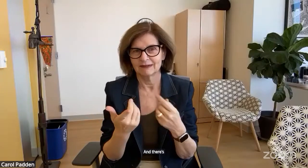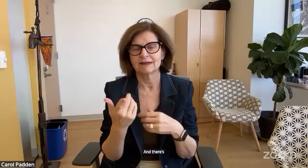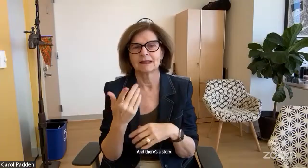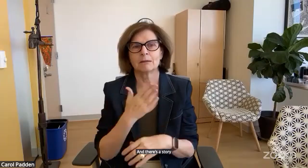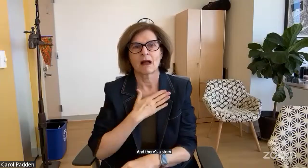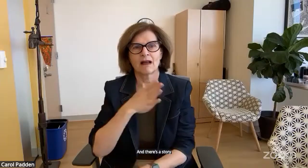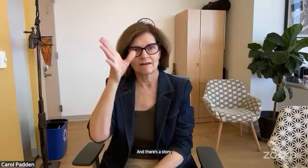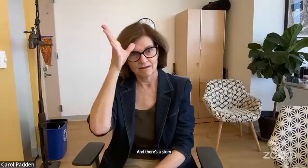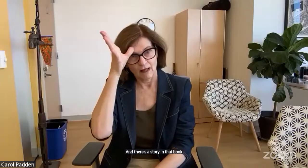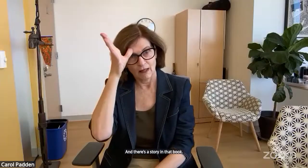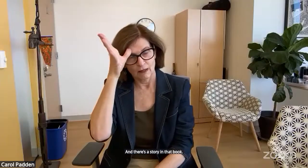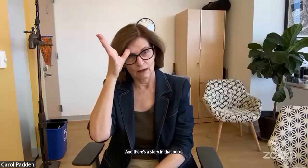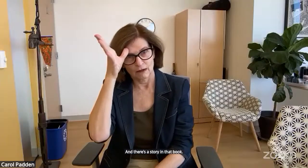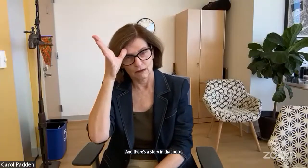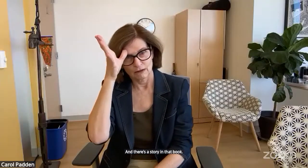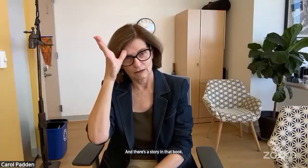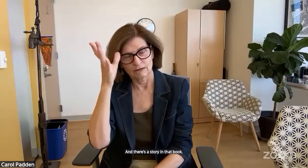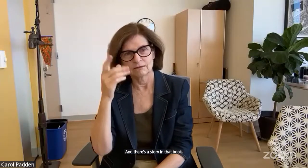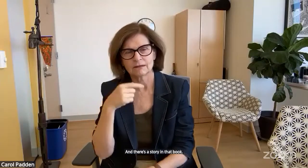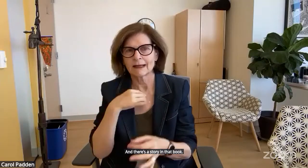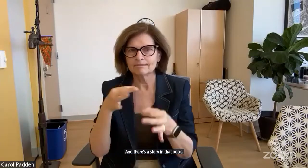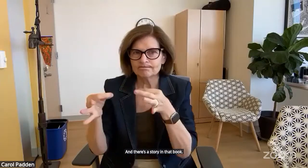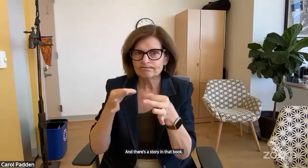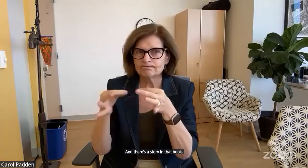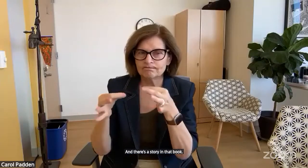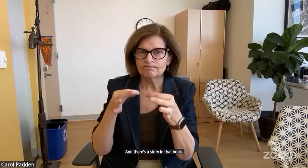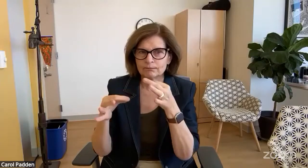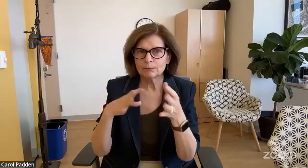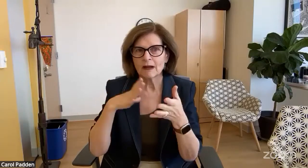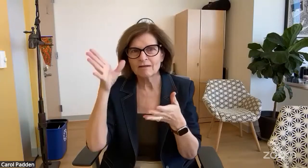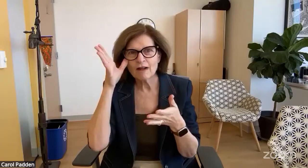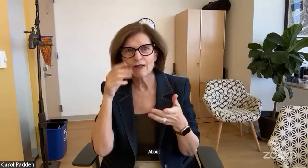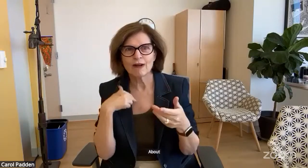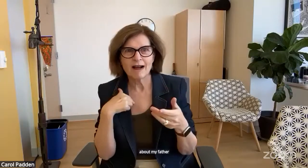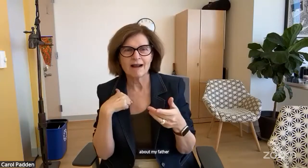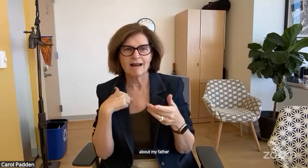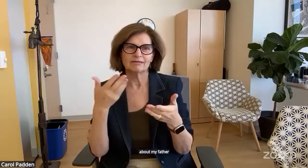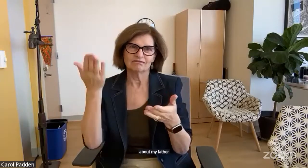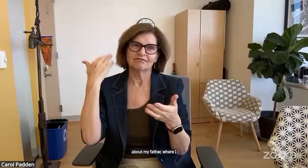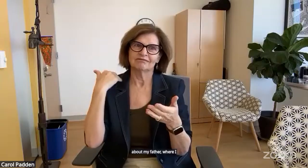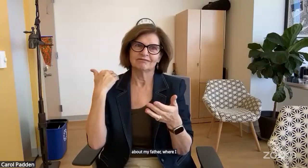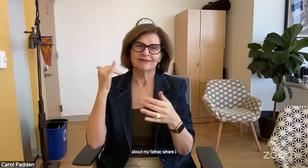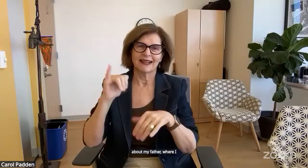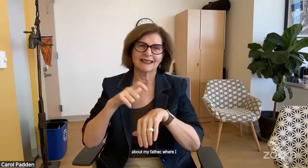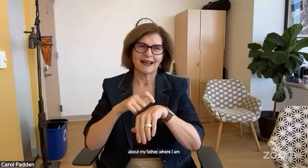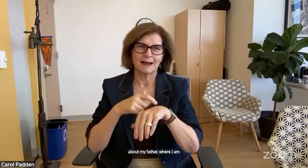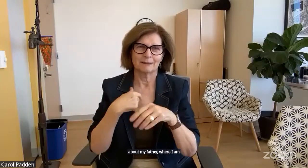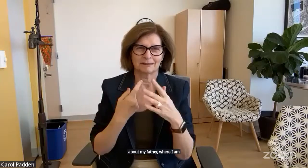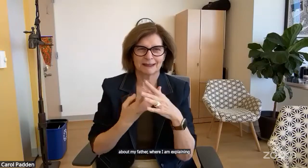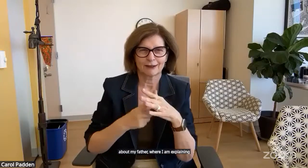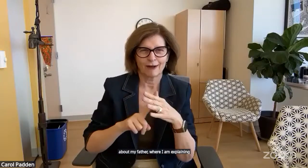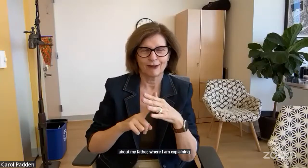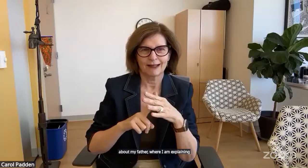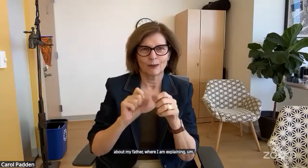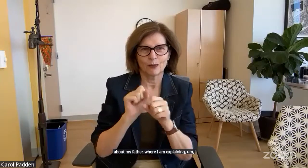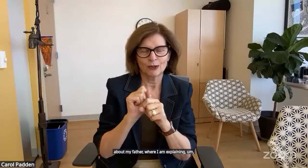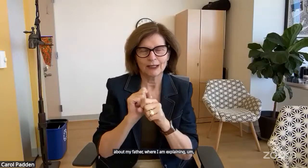that book about my father, where I am explaining at this time when I